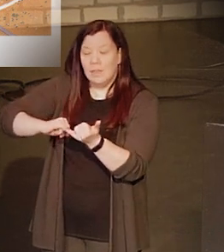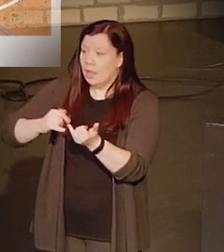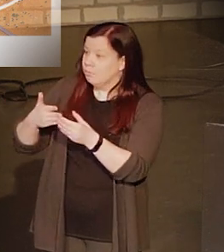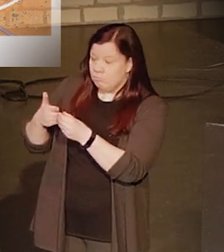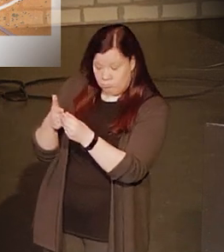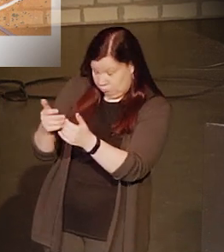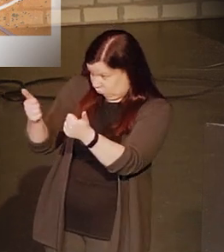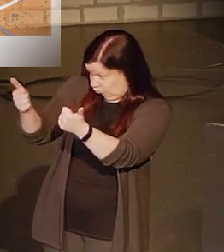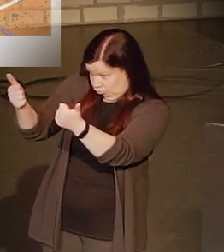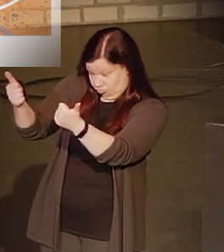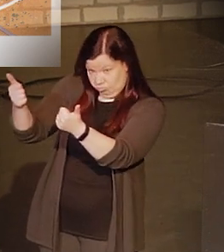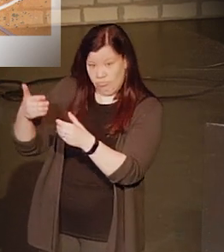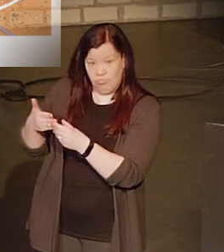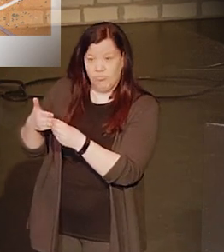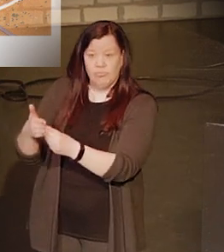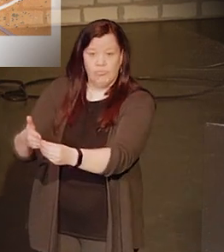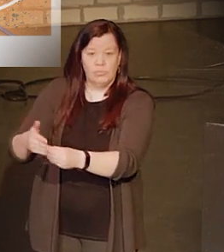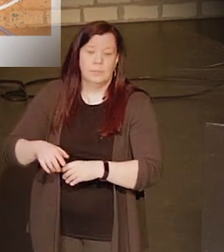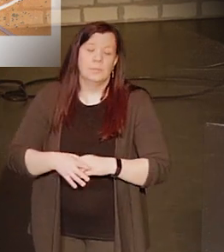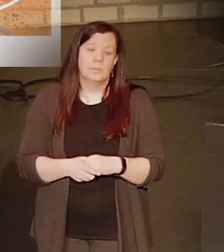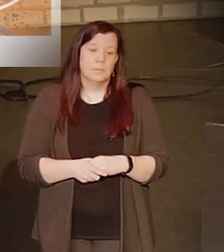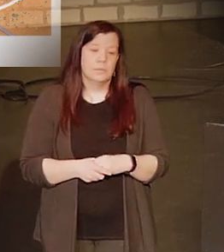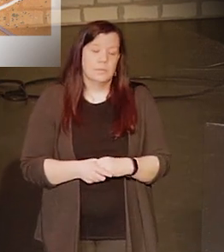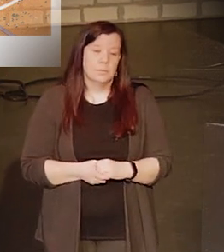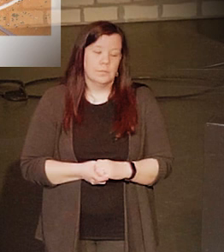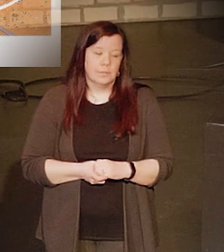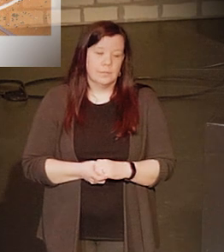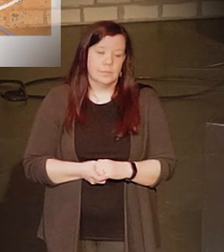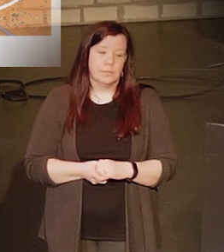lead in terms of what we today would call foreign policy.